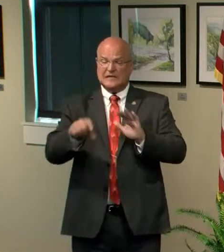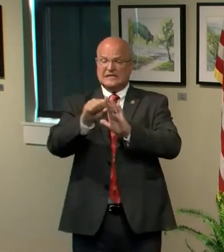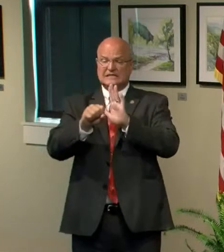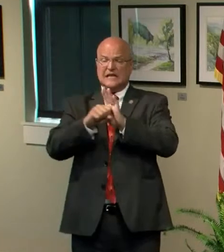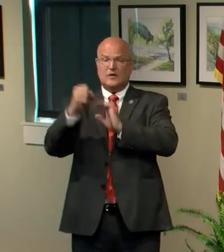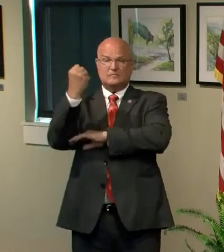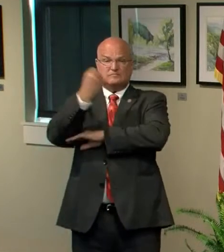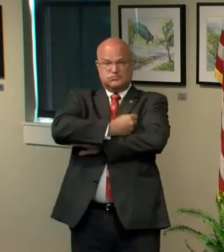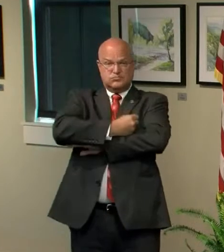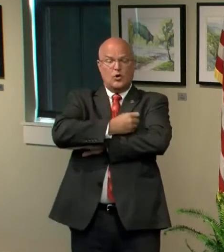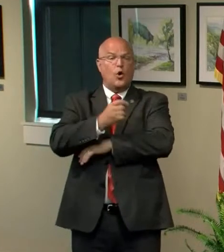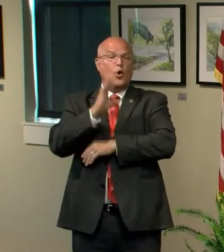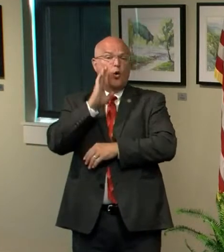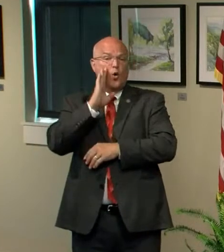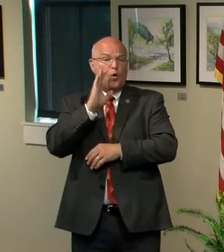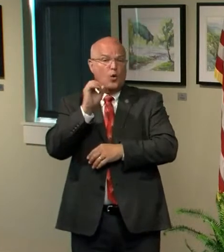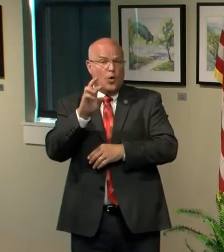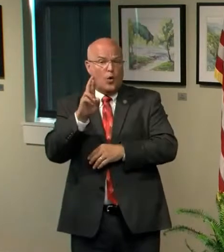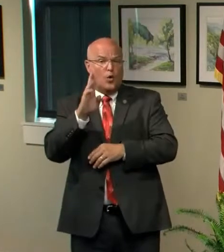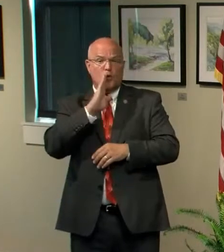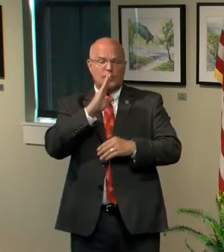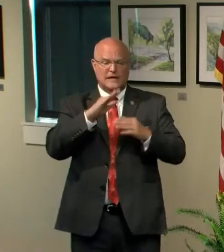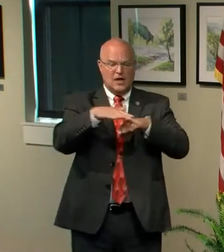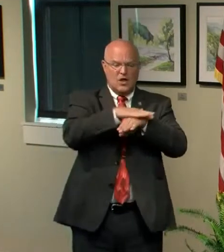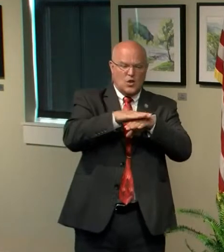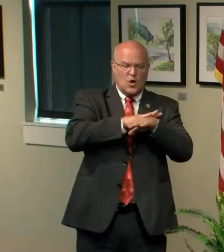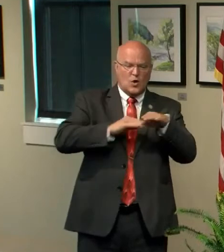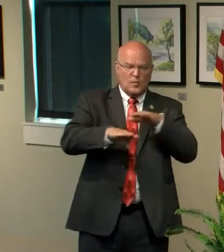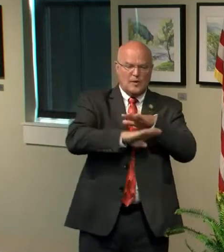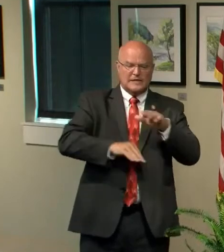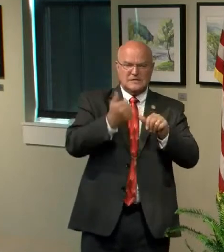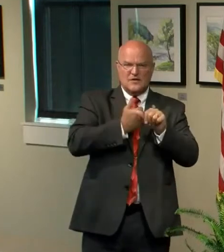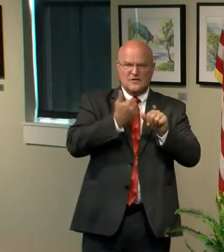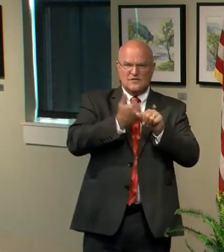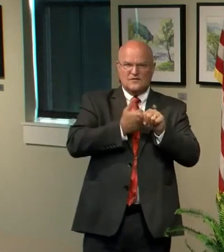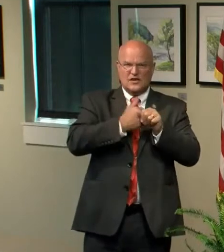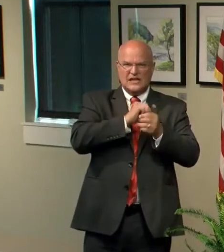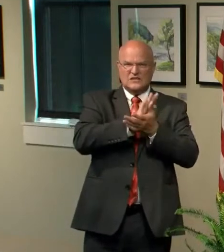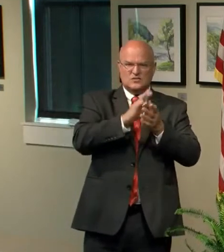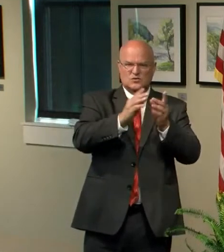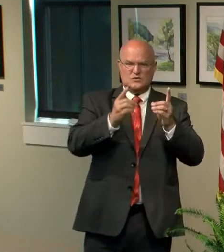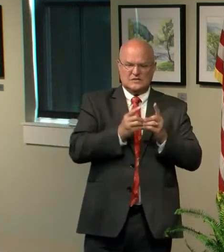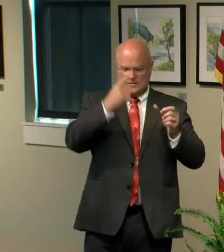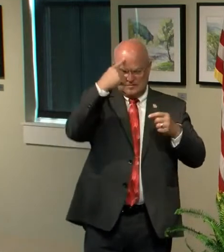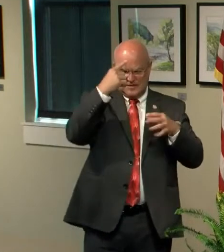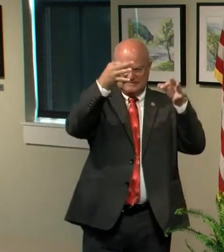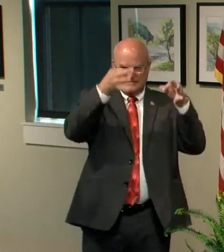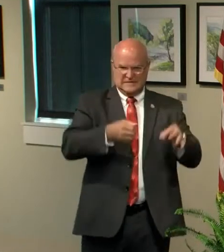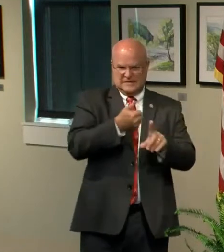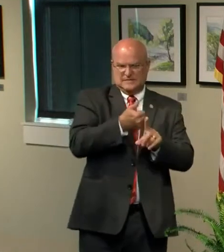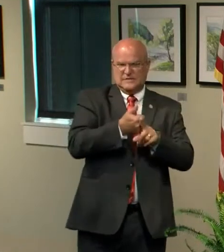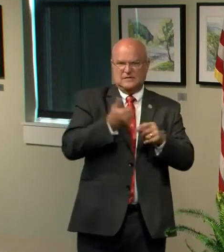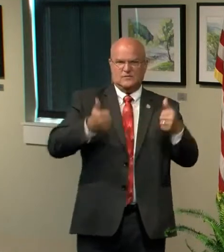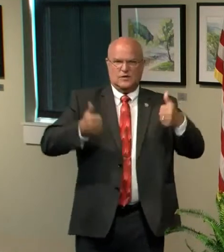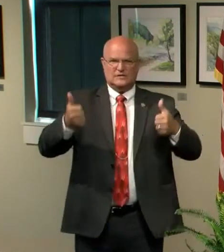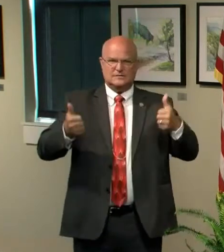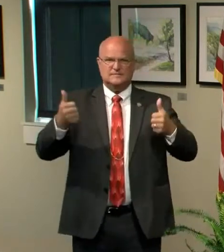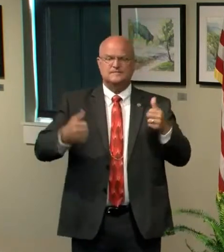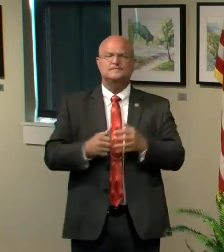statewide shutdown, or will we look at this on a local basis where each school district can make their own decision?